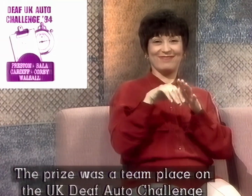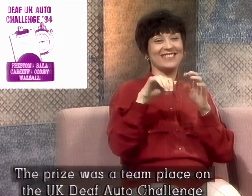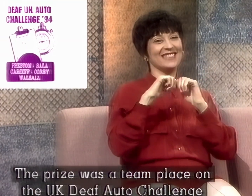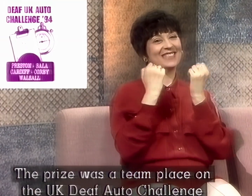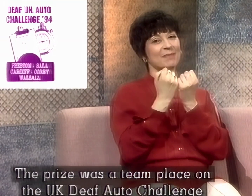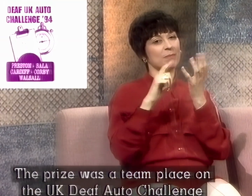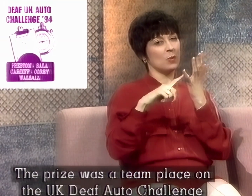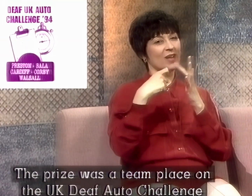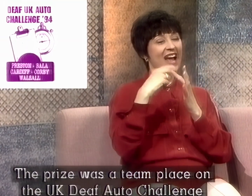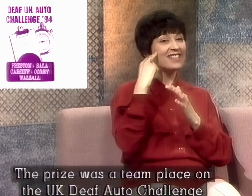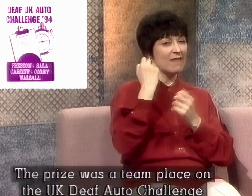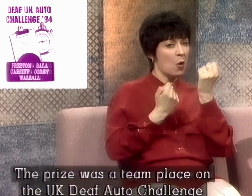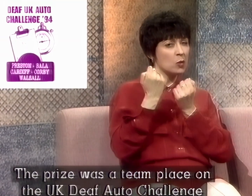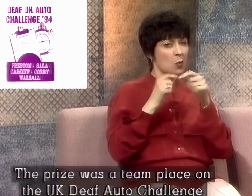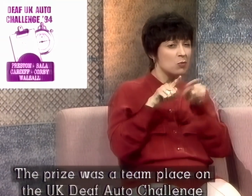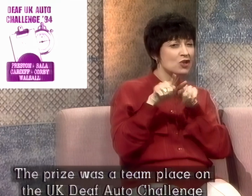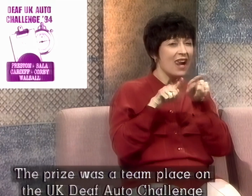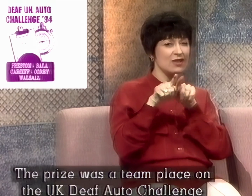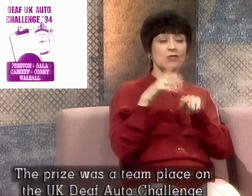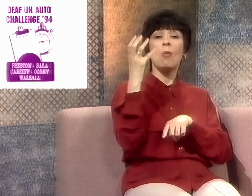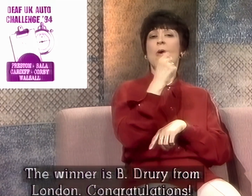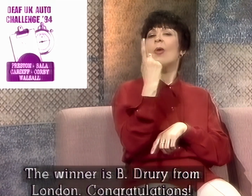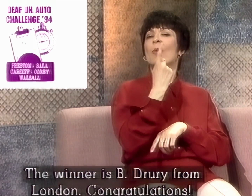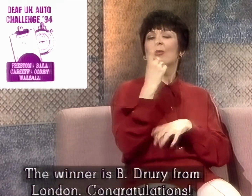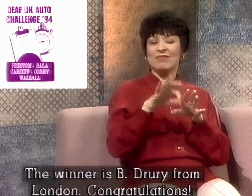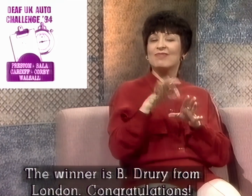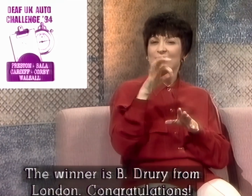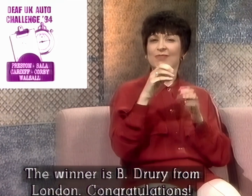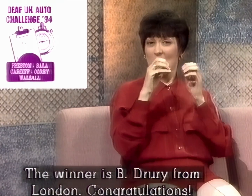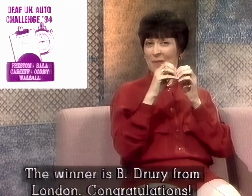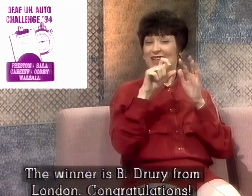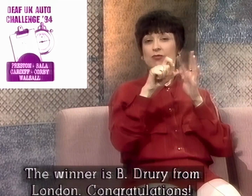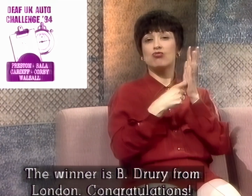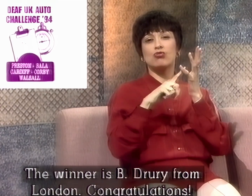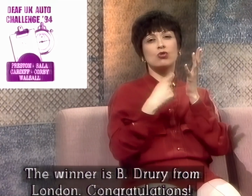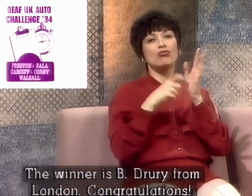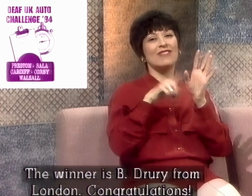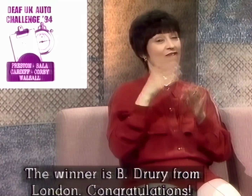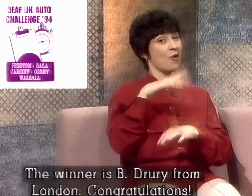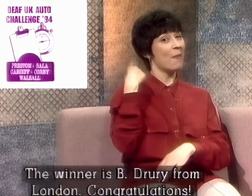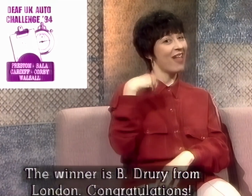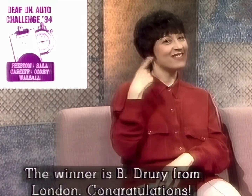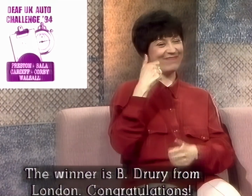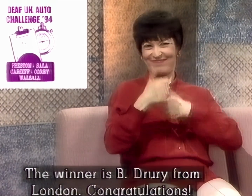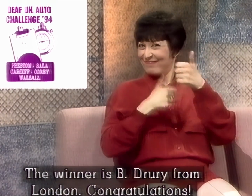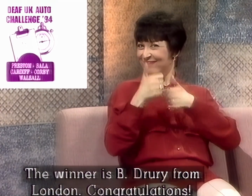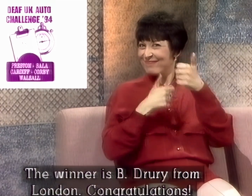UK Deaf Auto Challenge. And the winner is B. Drury from London.